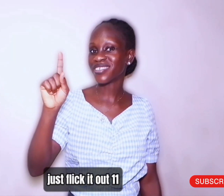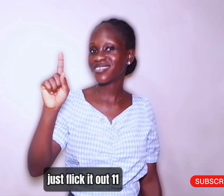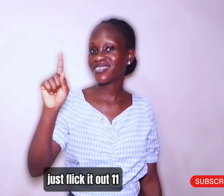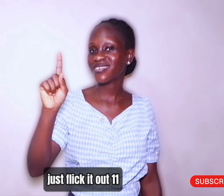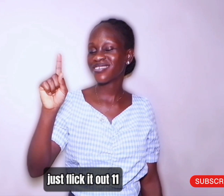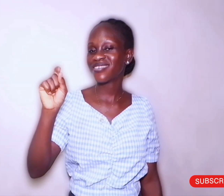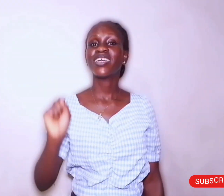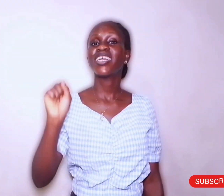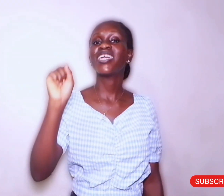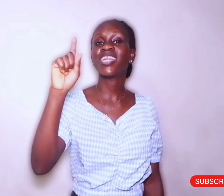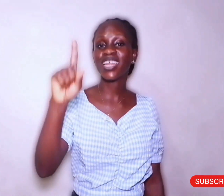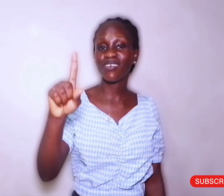or 11.